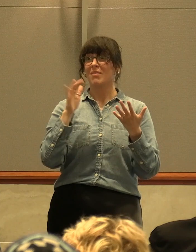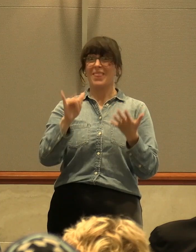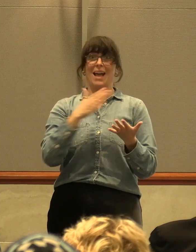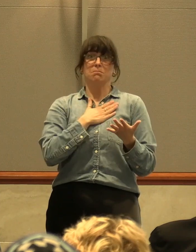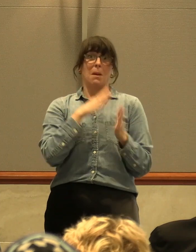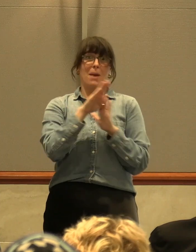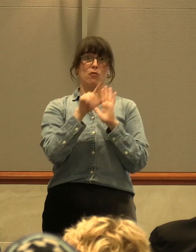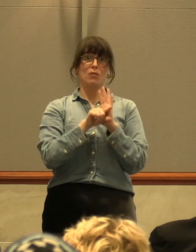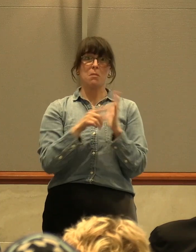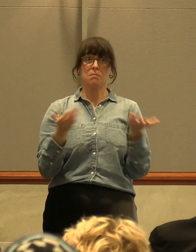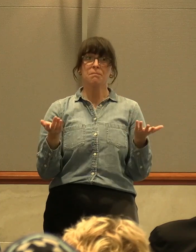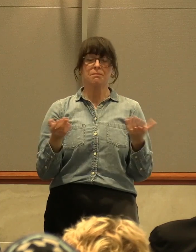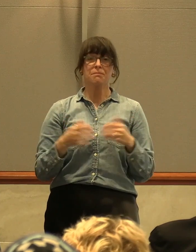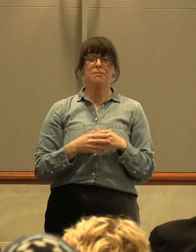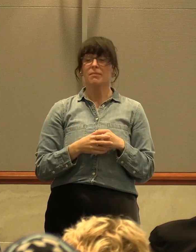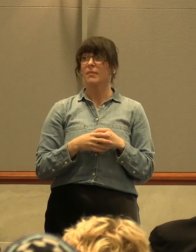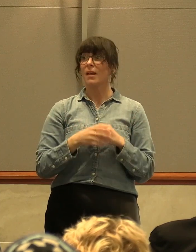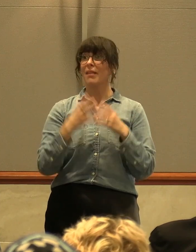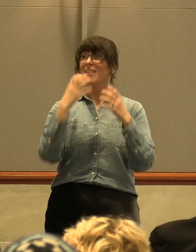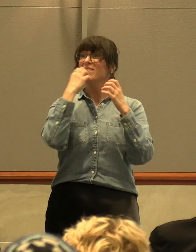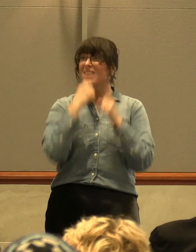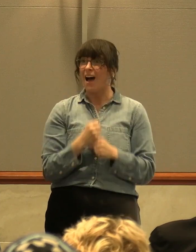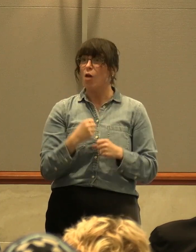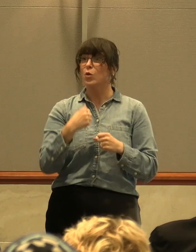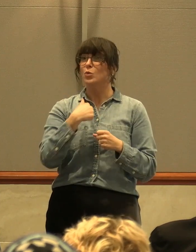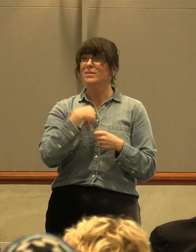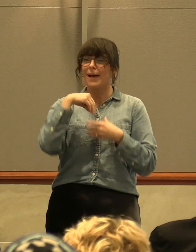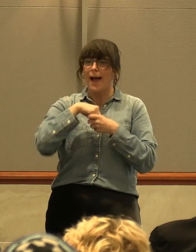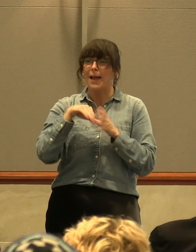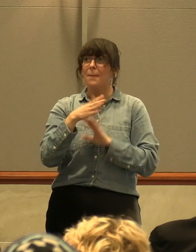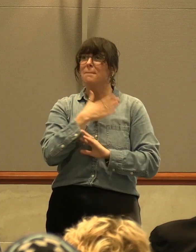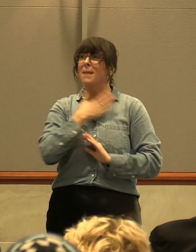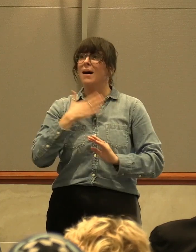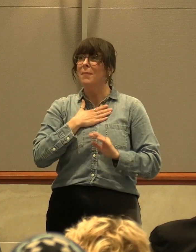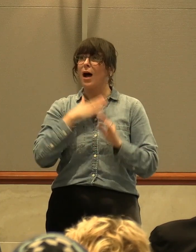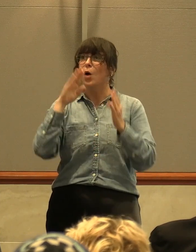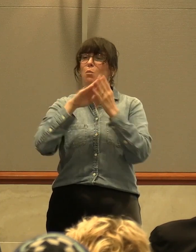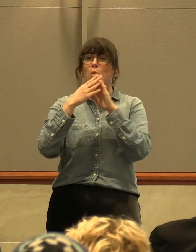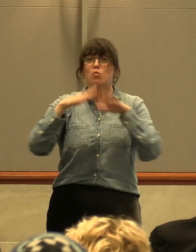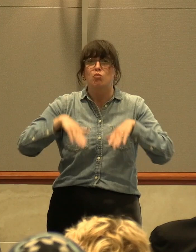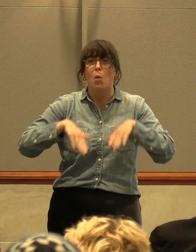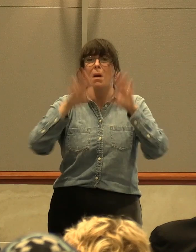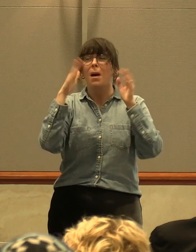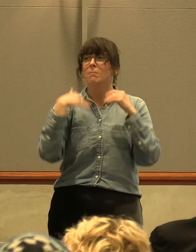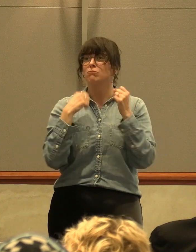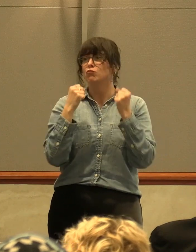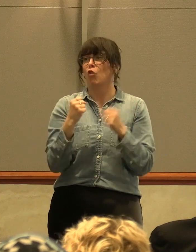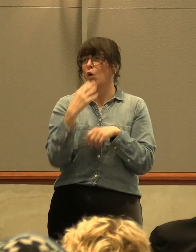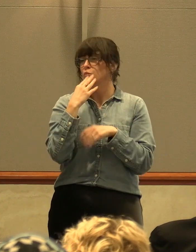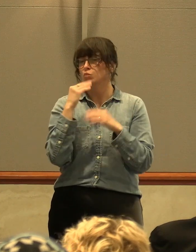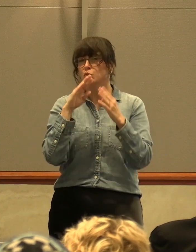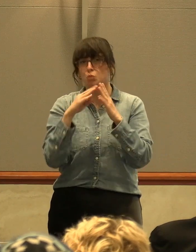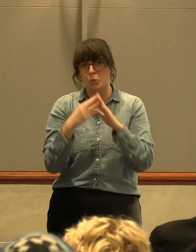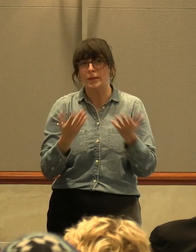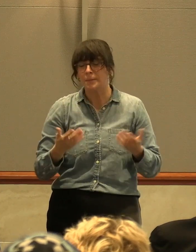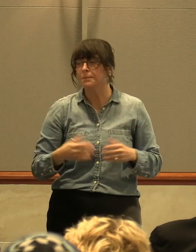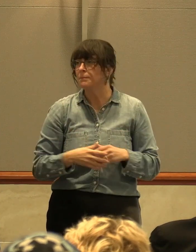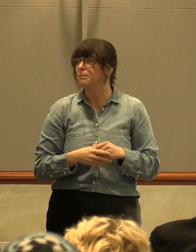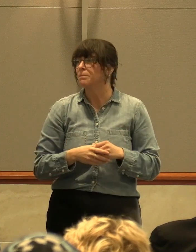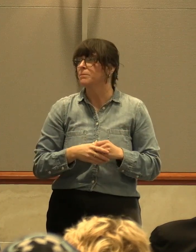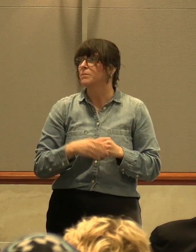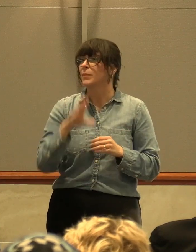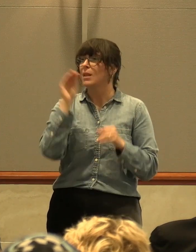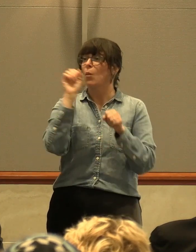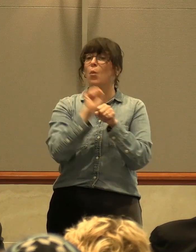my background. The values that I had in my community growing up in a strong Jewish community